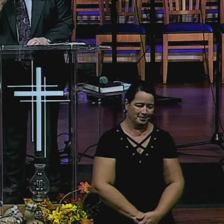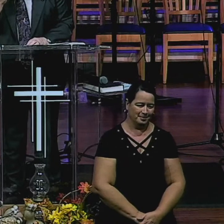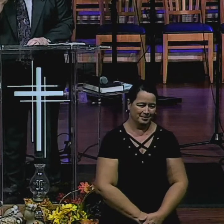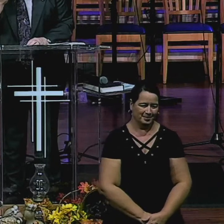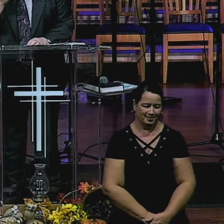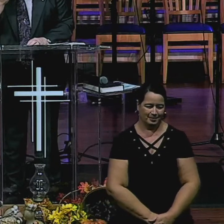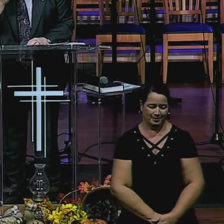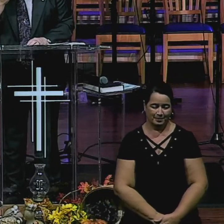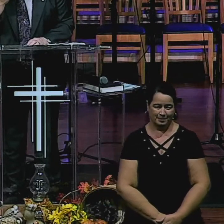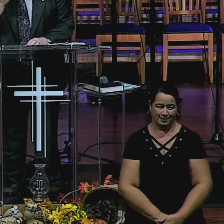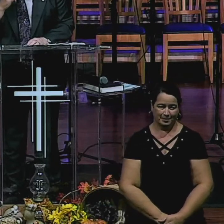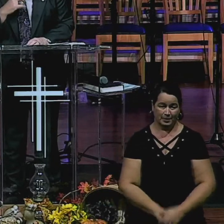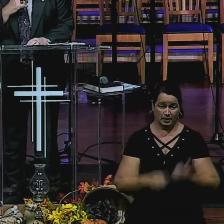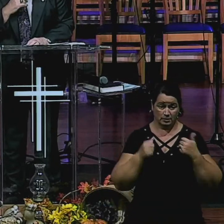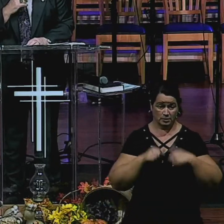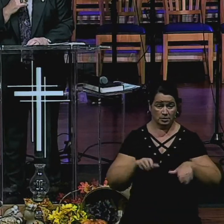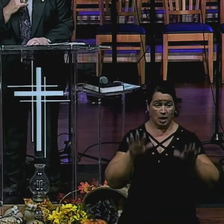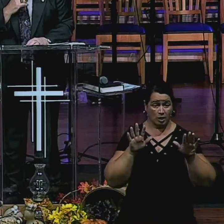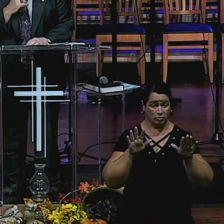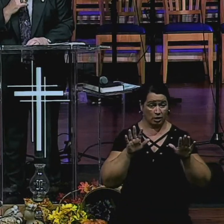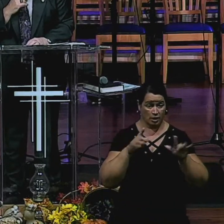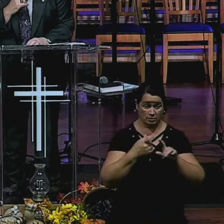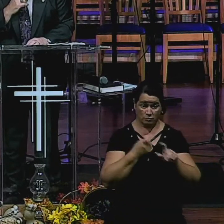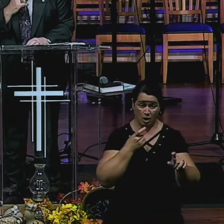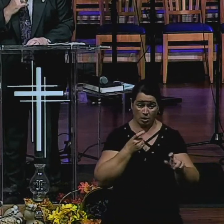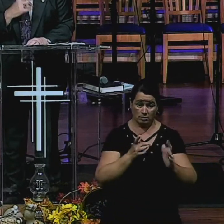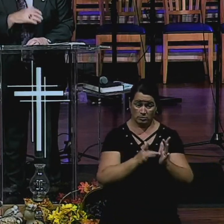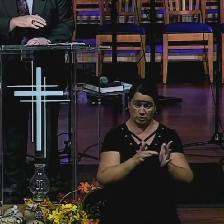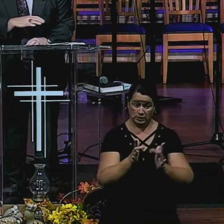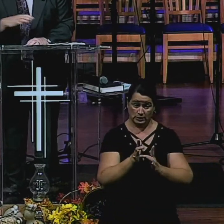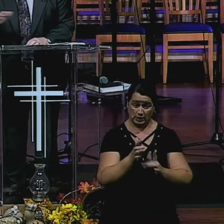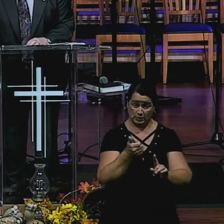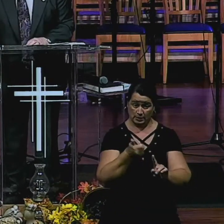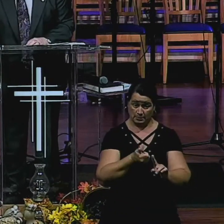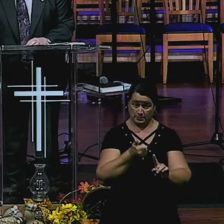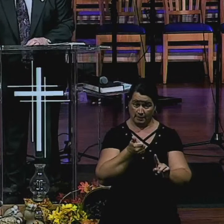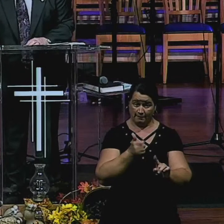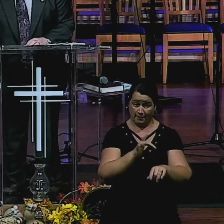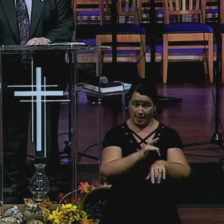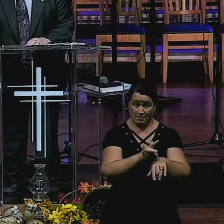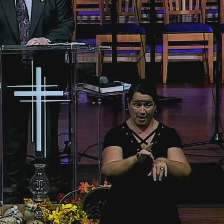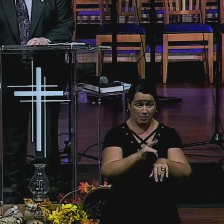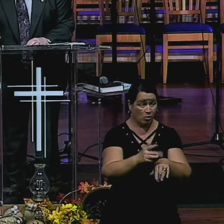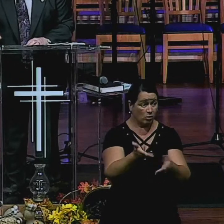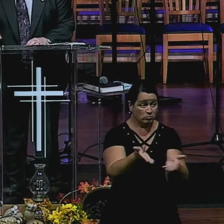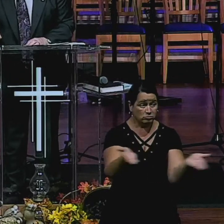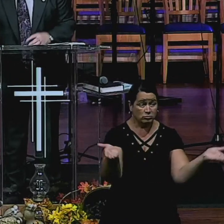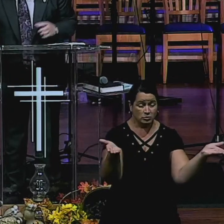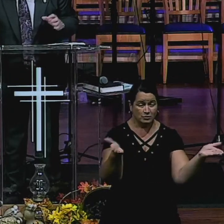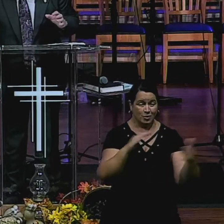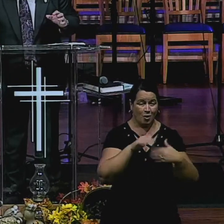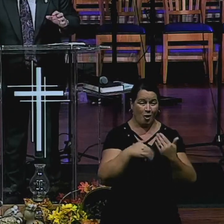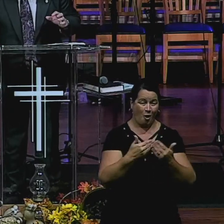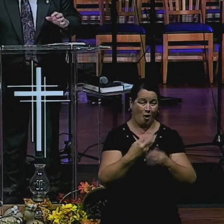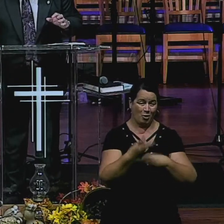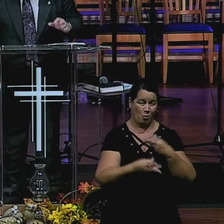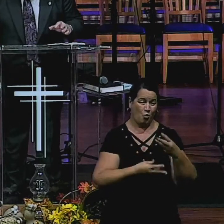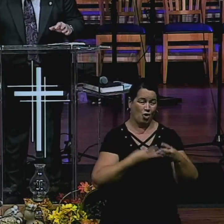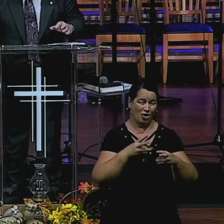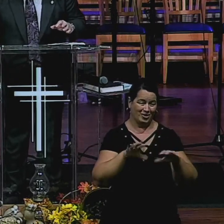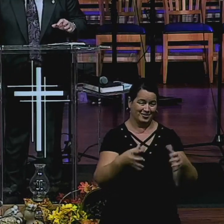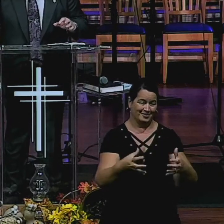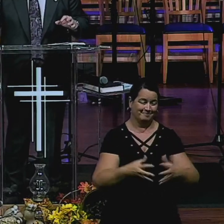This sacrifice of Jesus Christ is available to the whole world. And I know people like